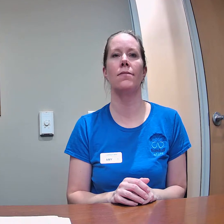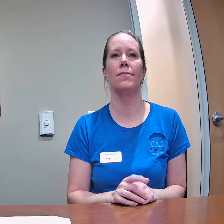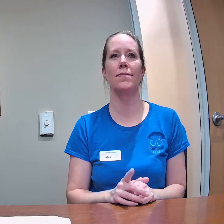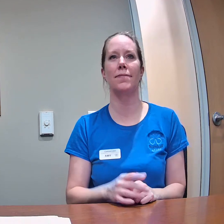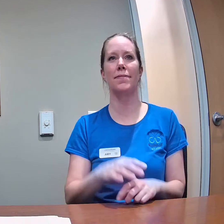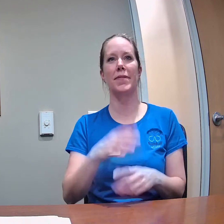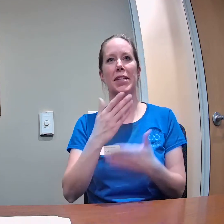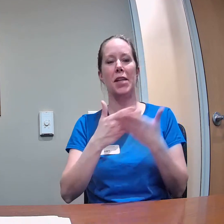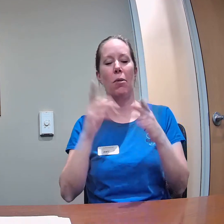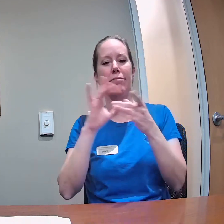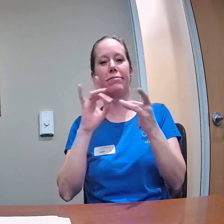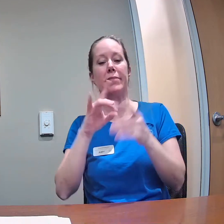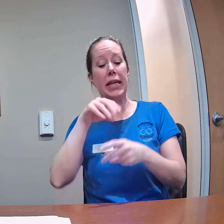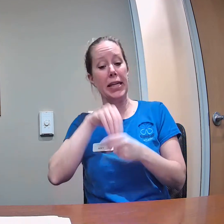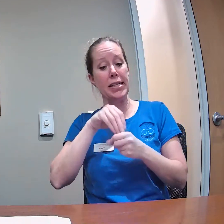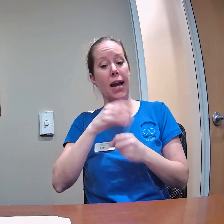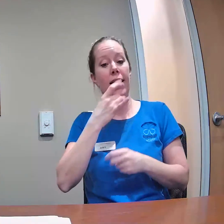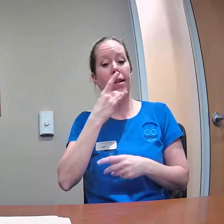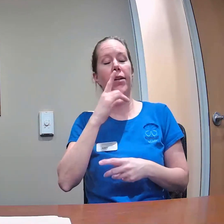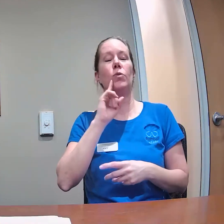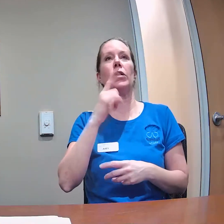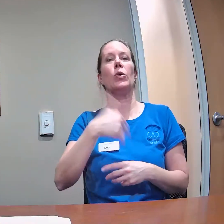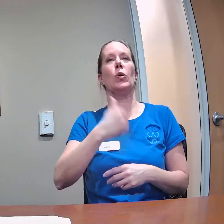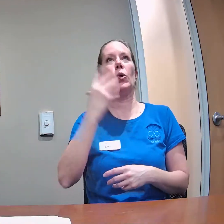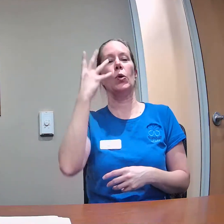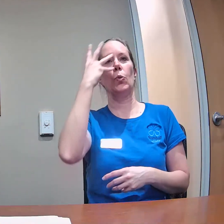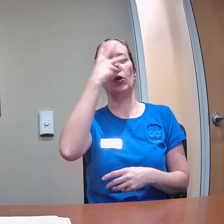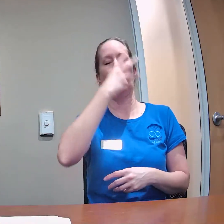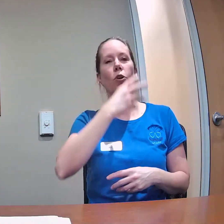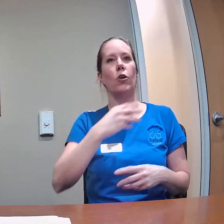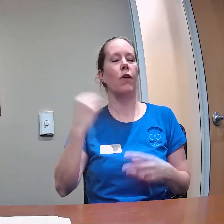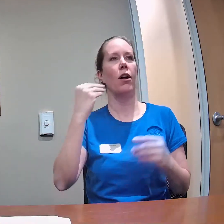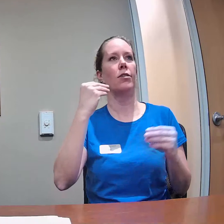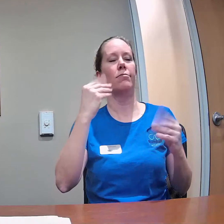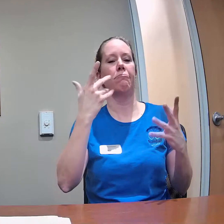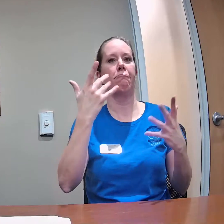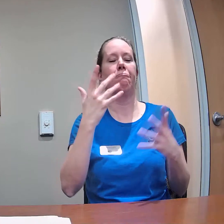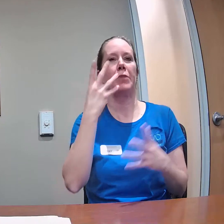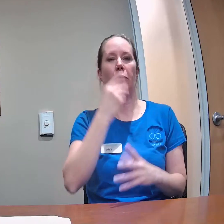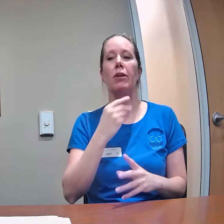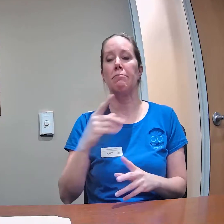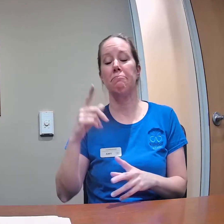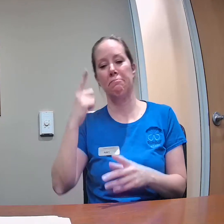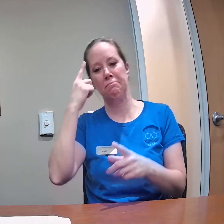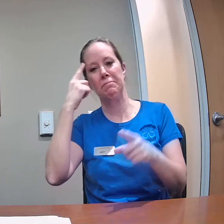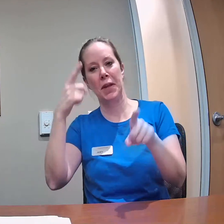indoor lights are most beautiful. Yeah. They are, for sure.